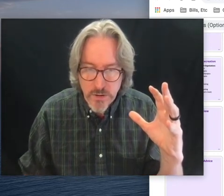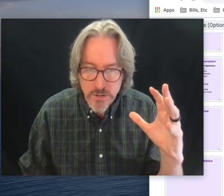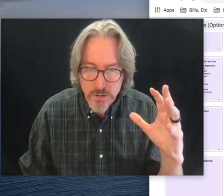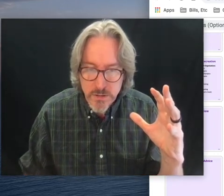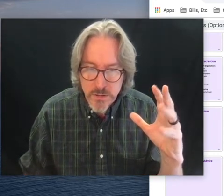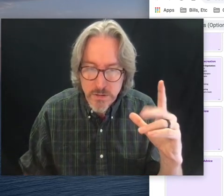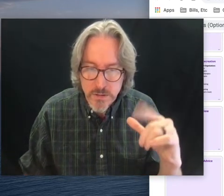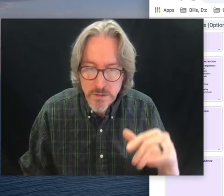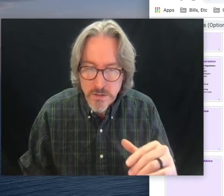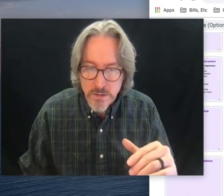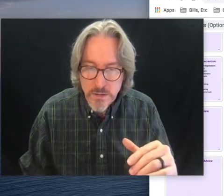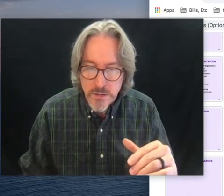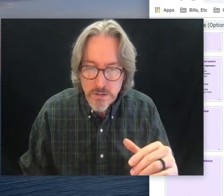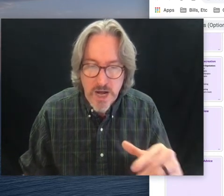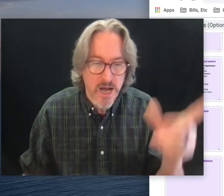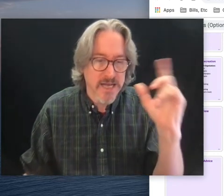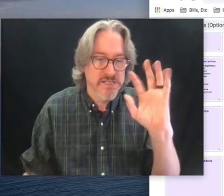four.